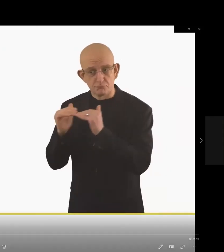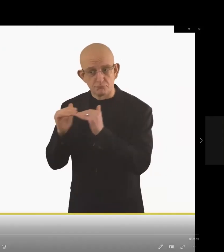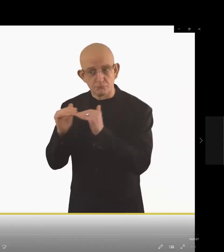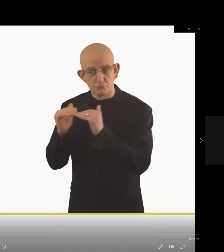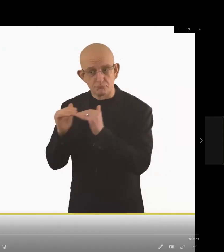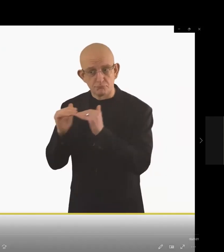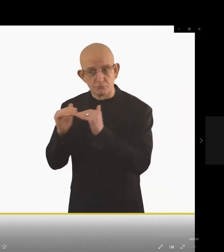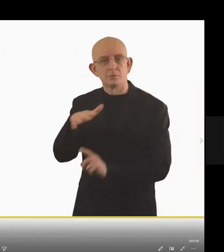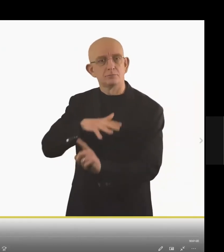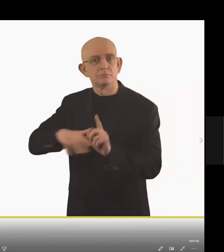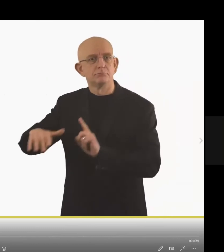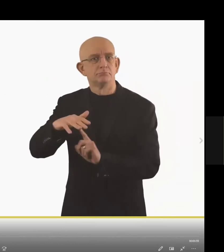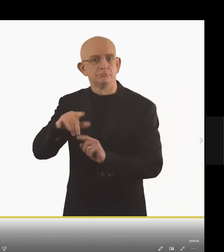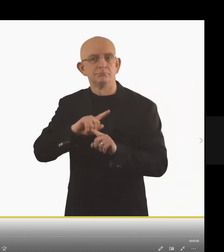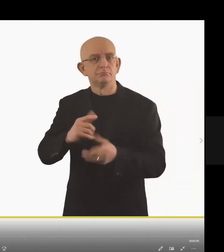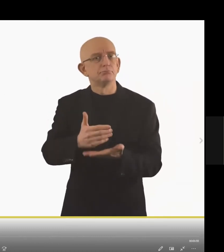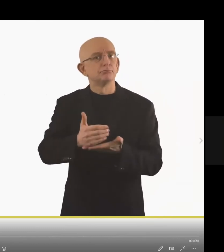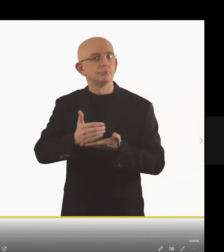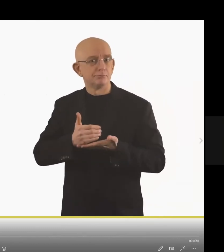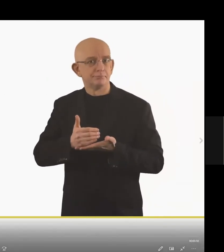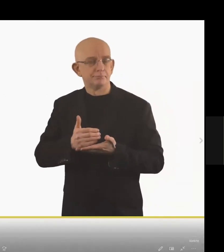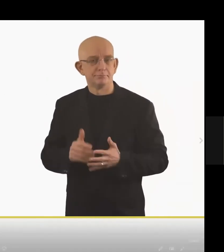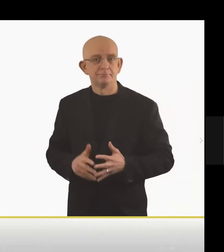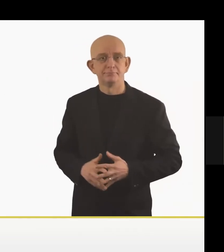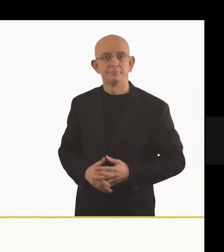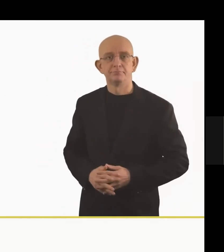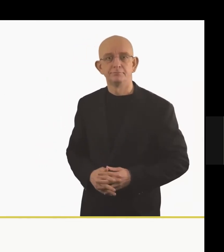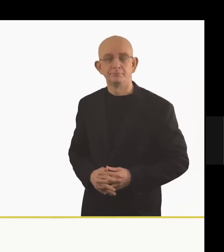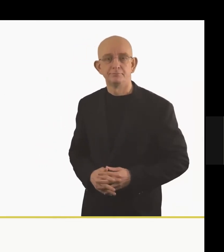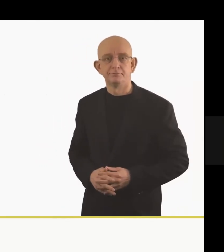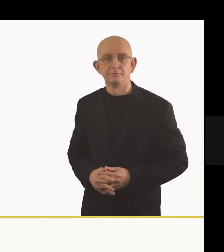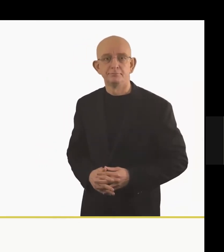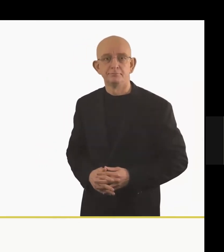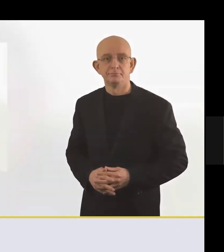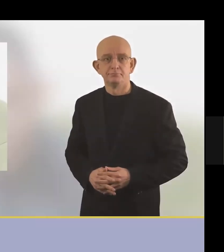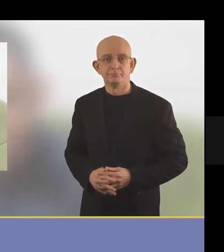Action 15. Ensure equal access to social protection.